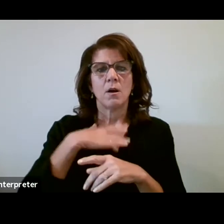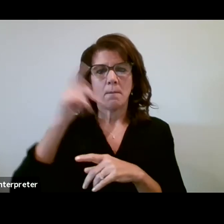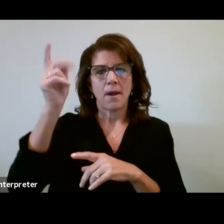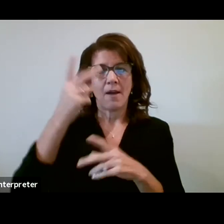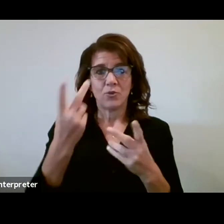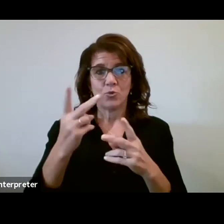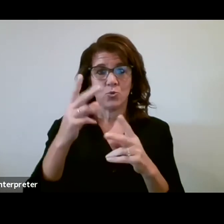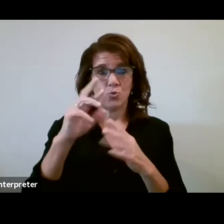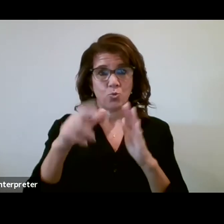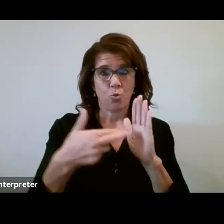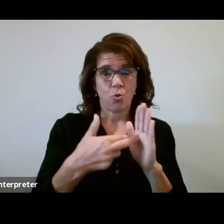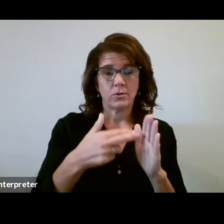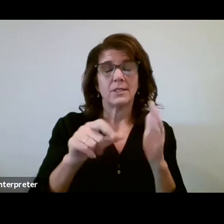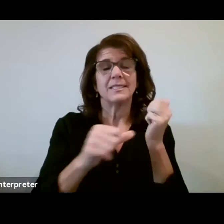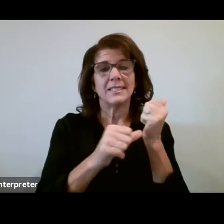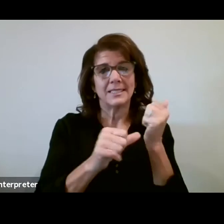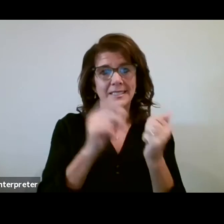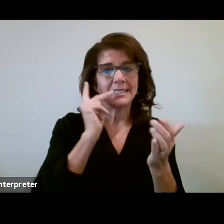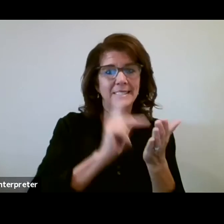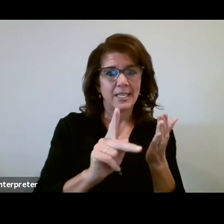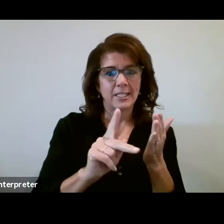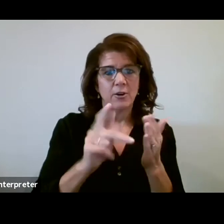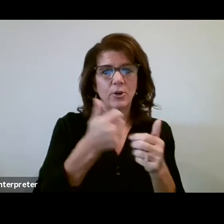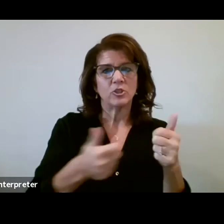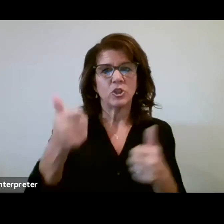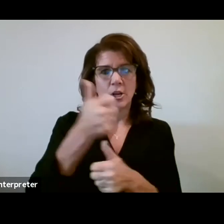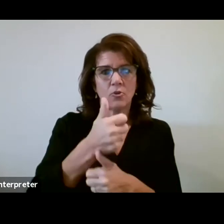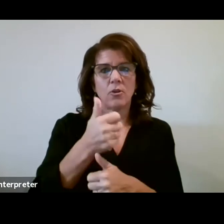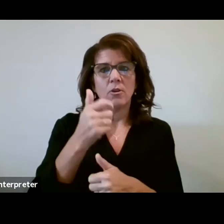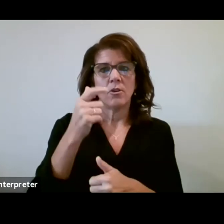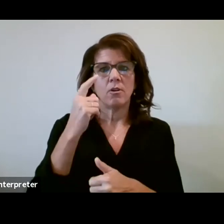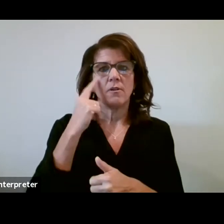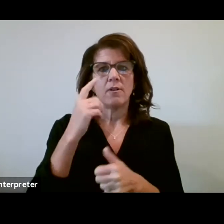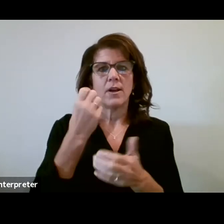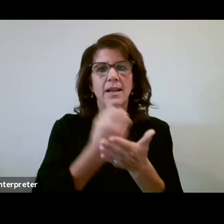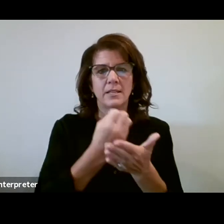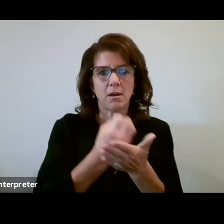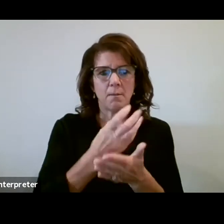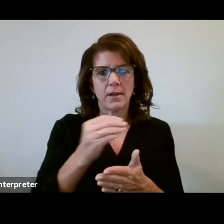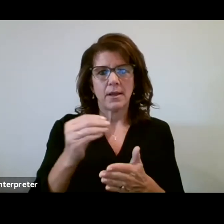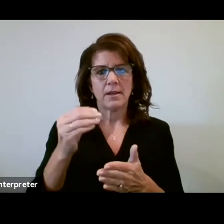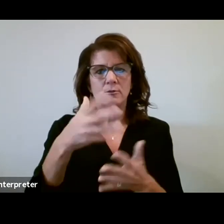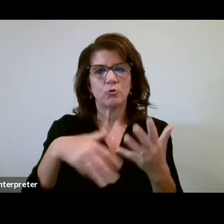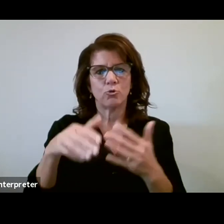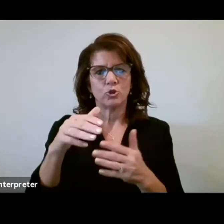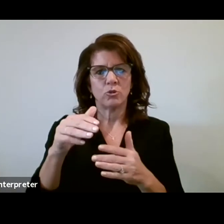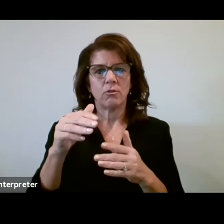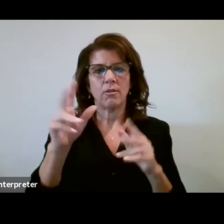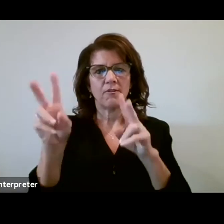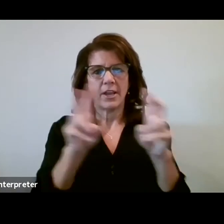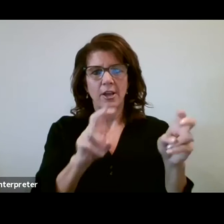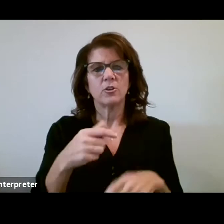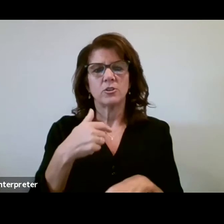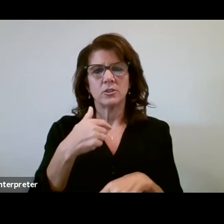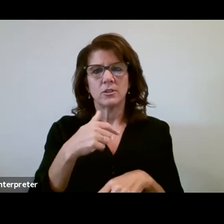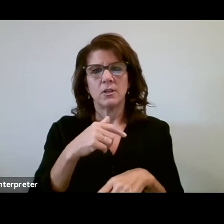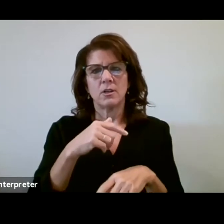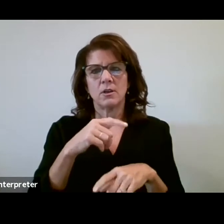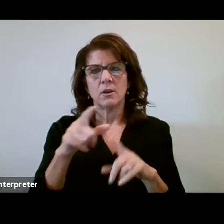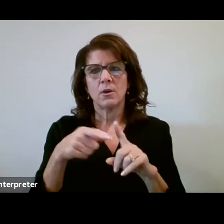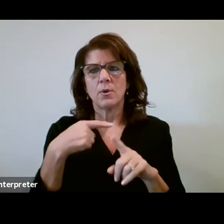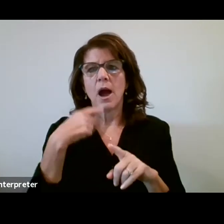as Assistant Secretary General of the Department of Economic and Social Affairs, where I oversee